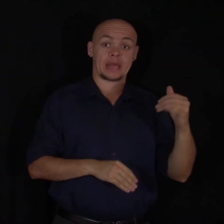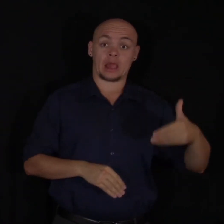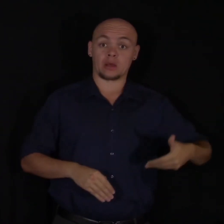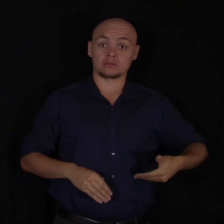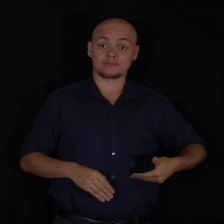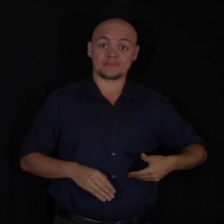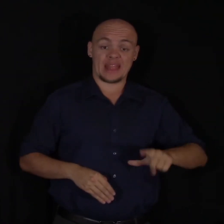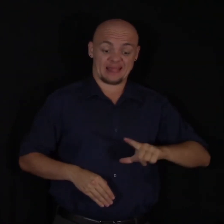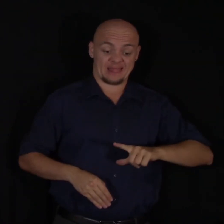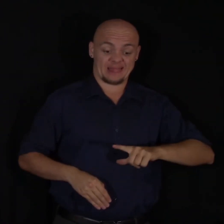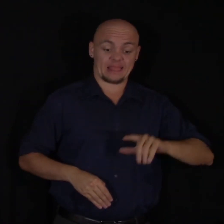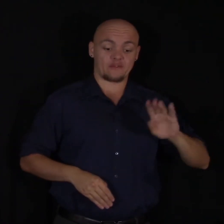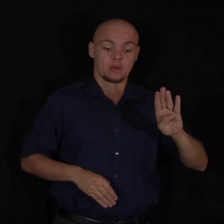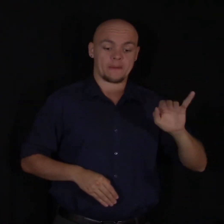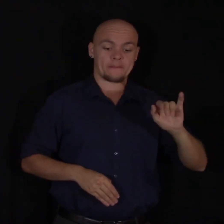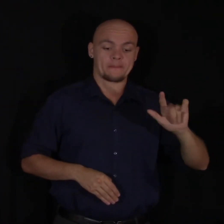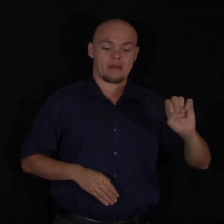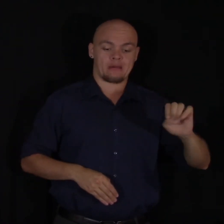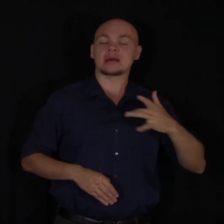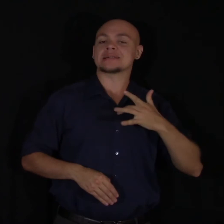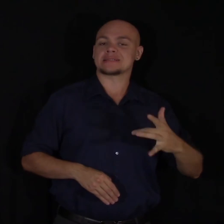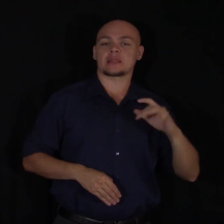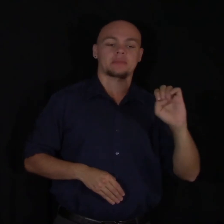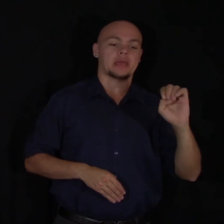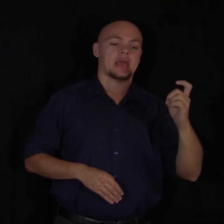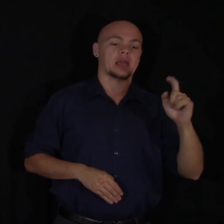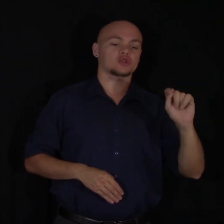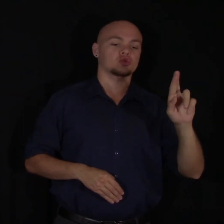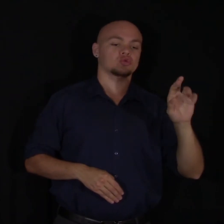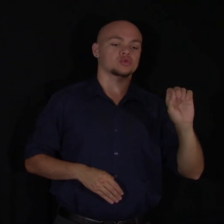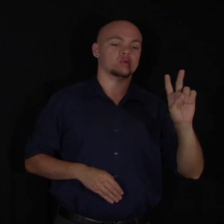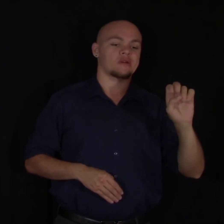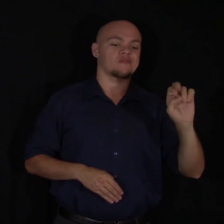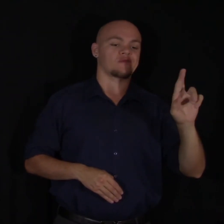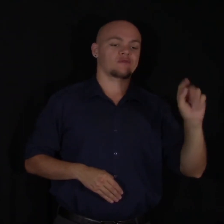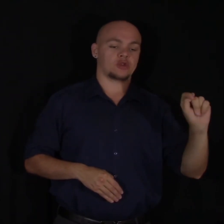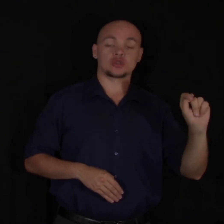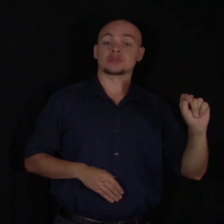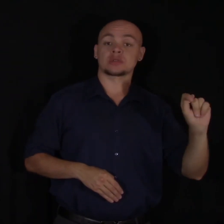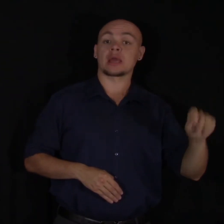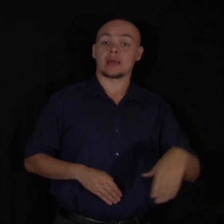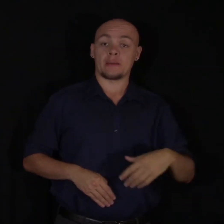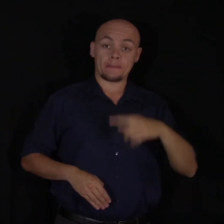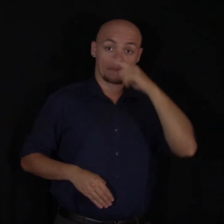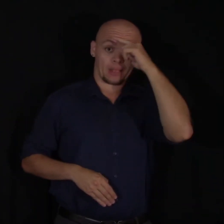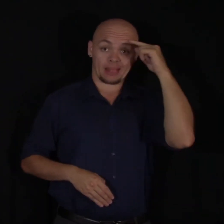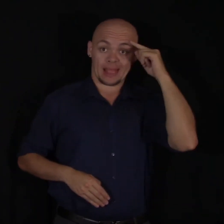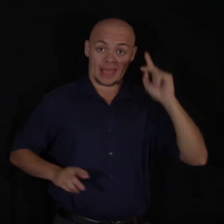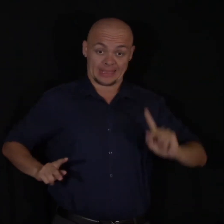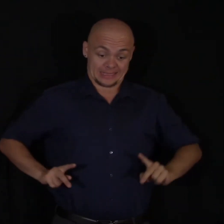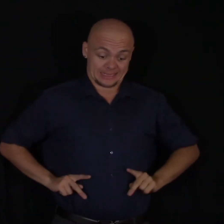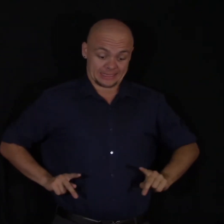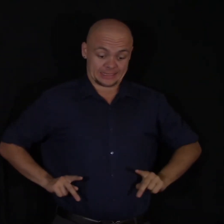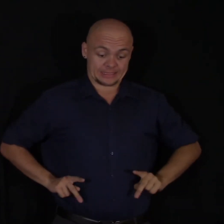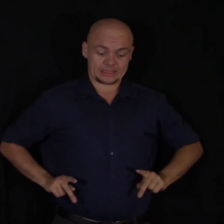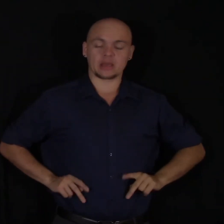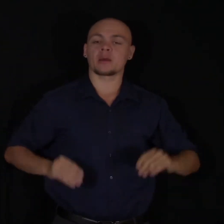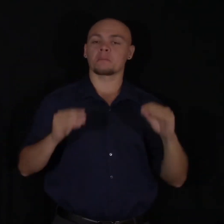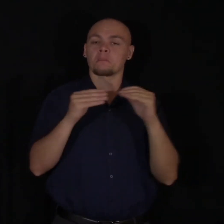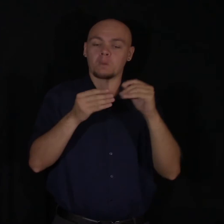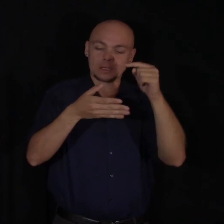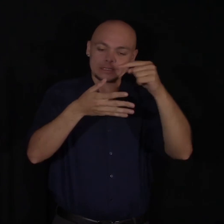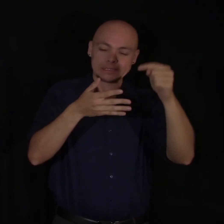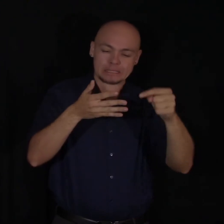liver, you tend to be really extroverted. If you have more black bile in your kidneys, you tend to be really